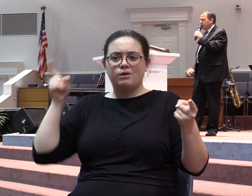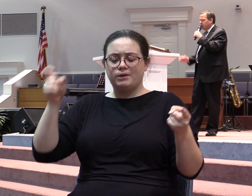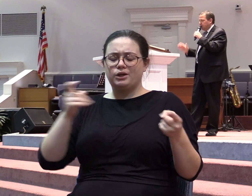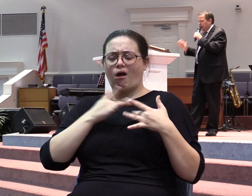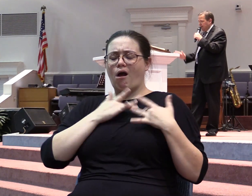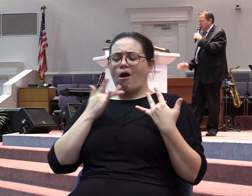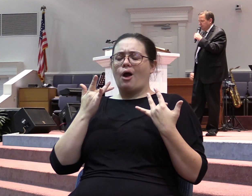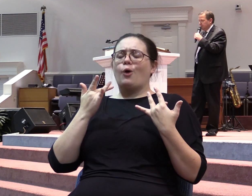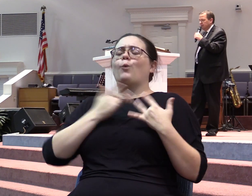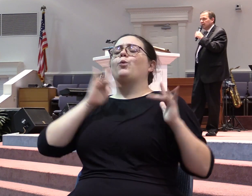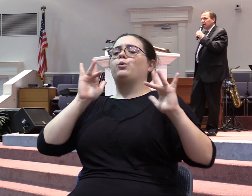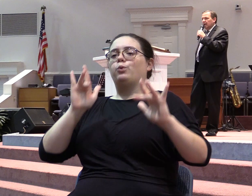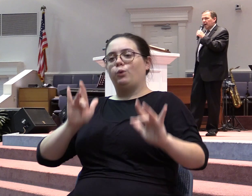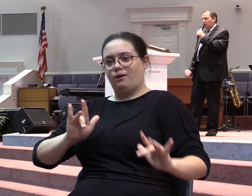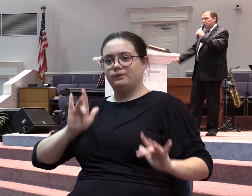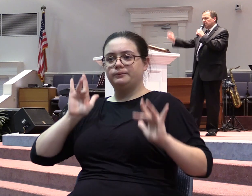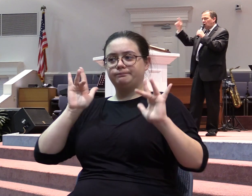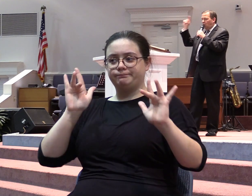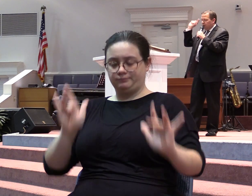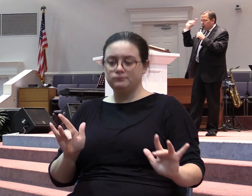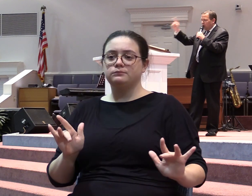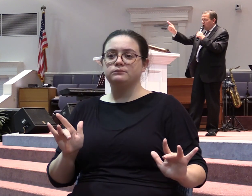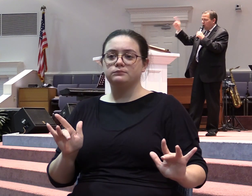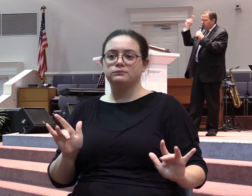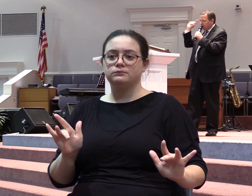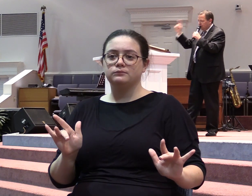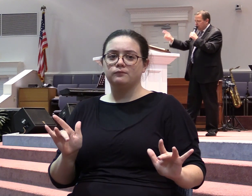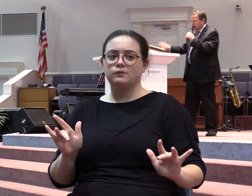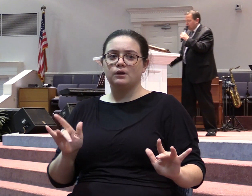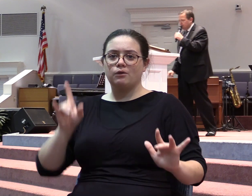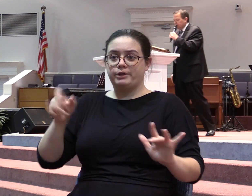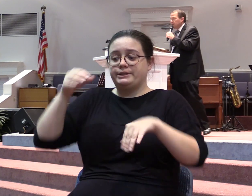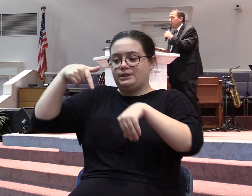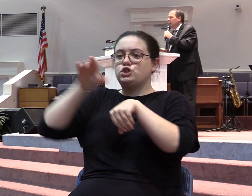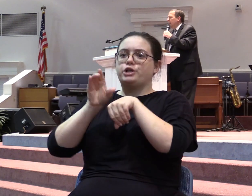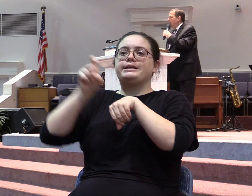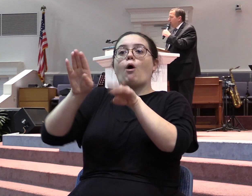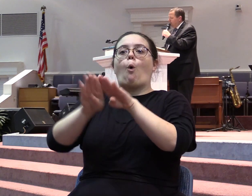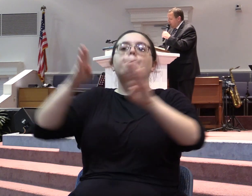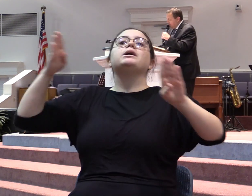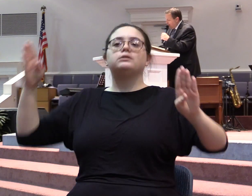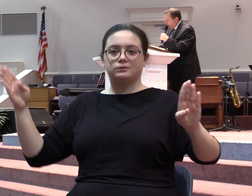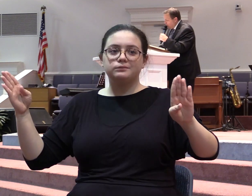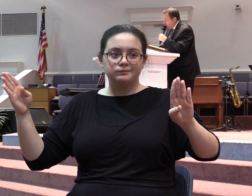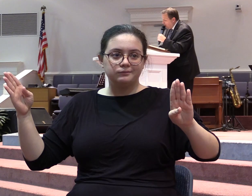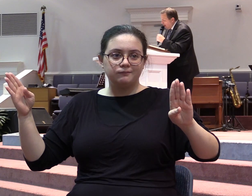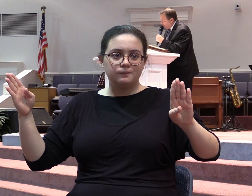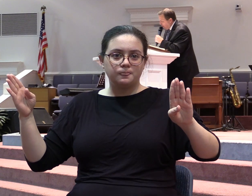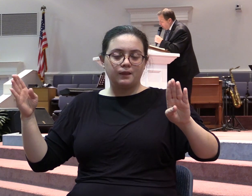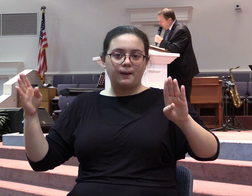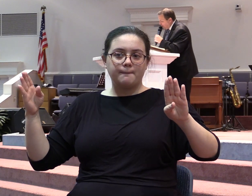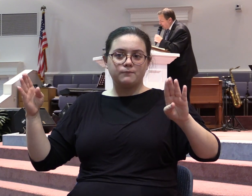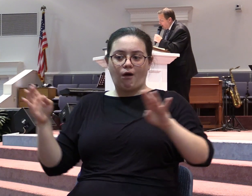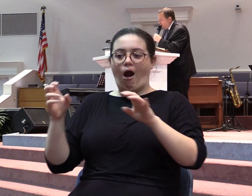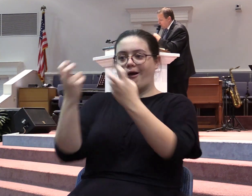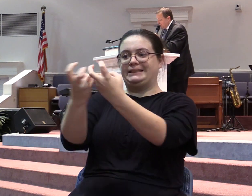hearts of compassion. And we must open the doors to this church. And we must make room on our